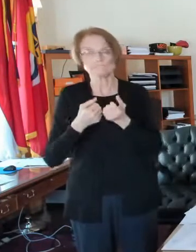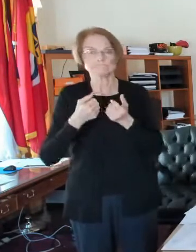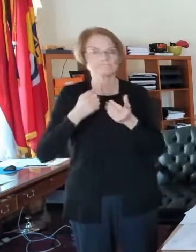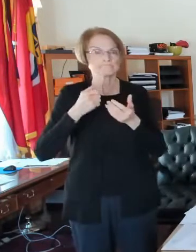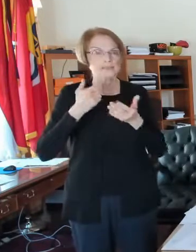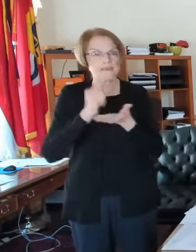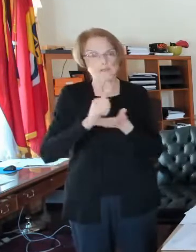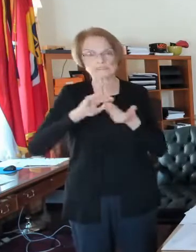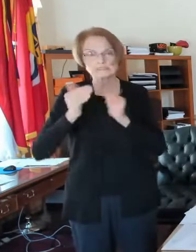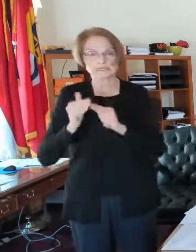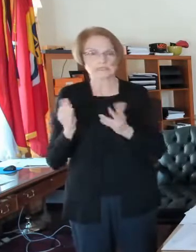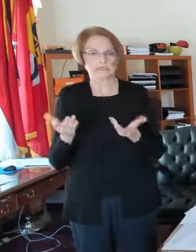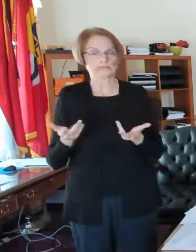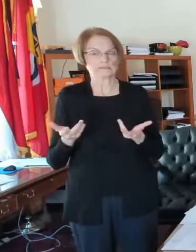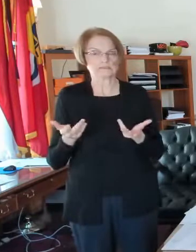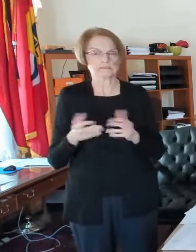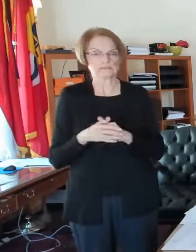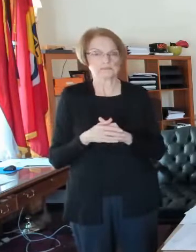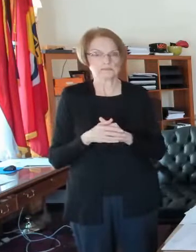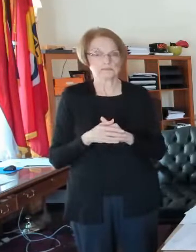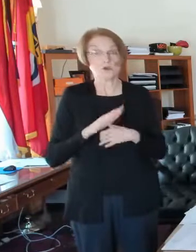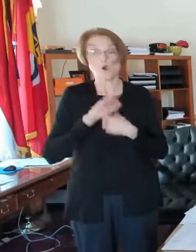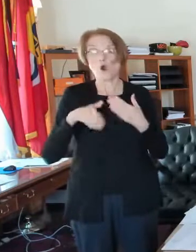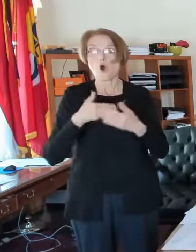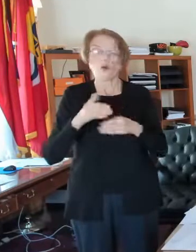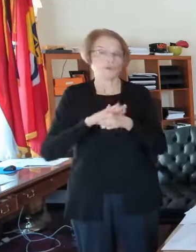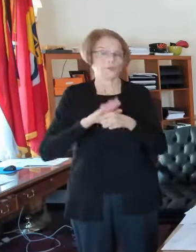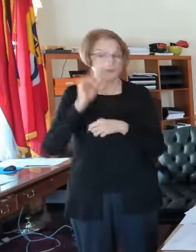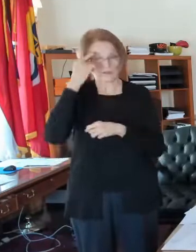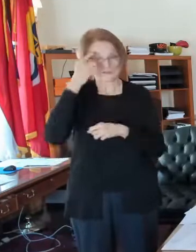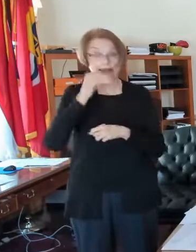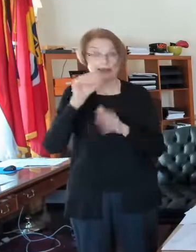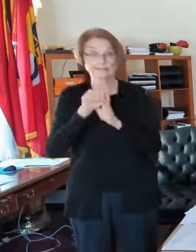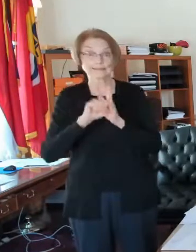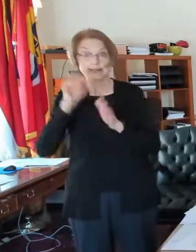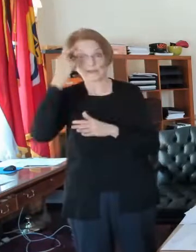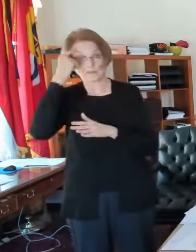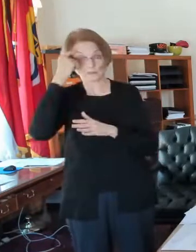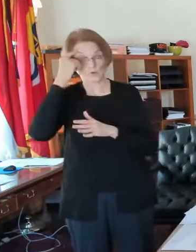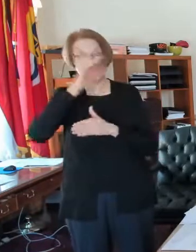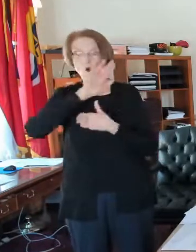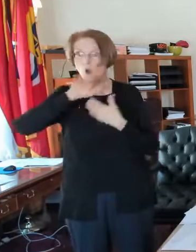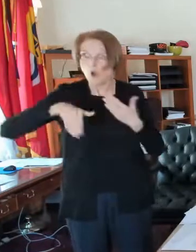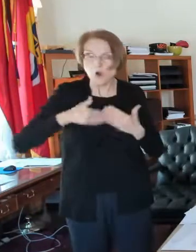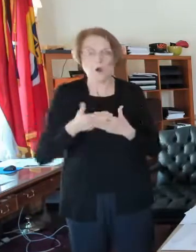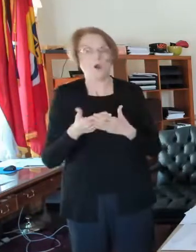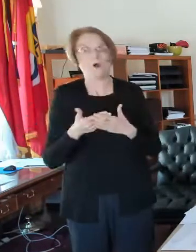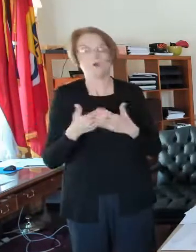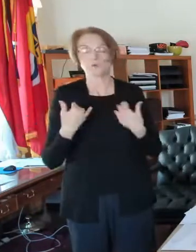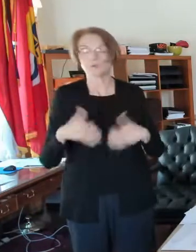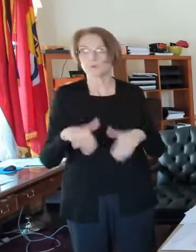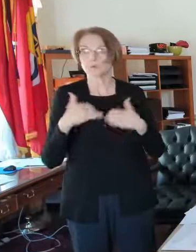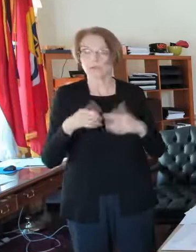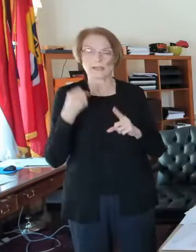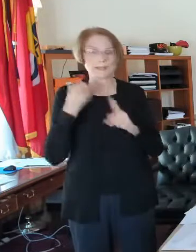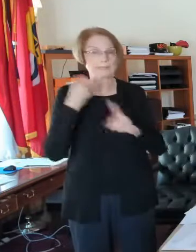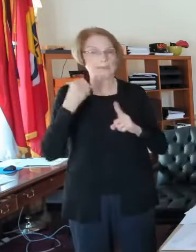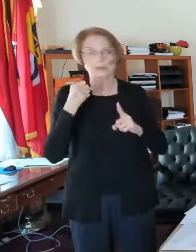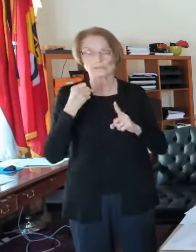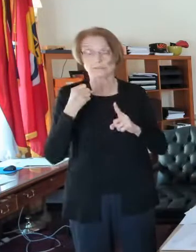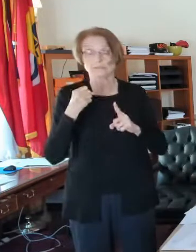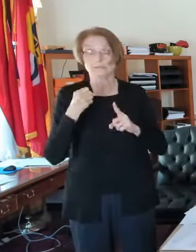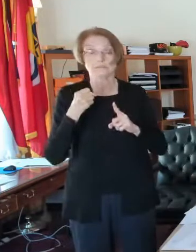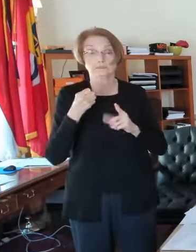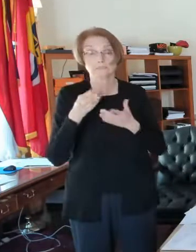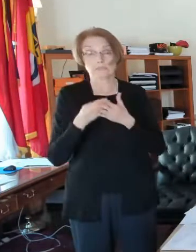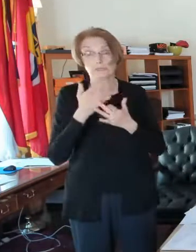there is all local governments and state governments for that matter, but all local governments have been very impacted by the reduction